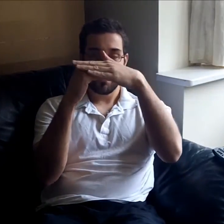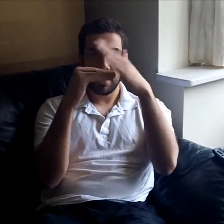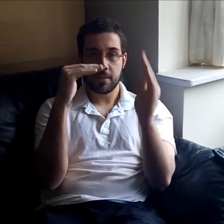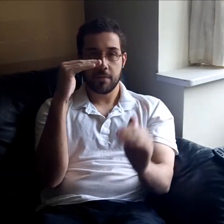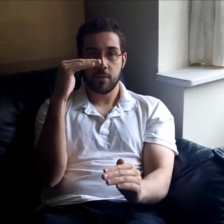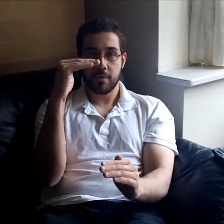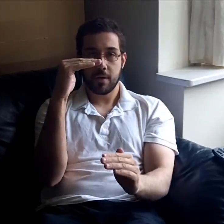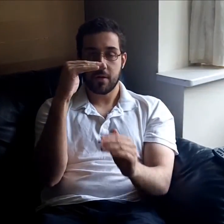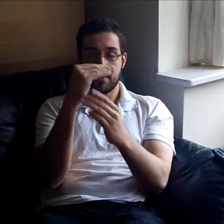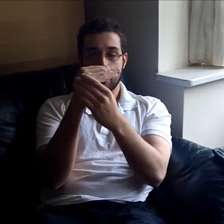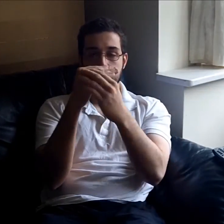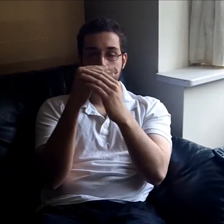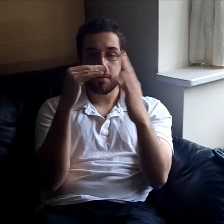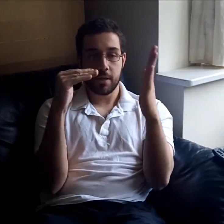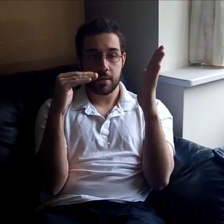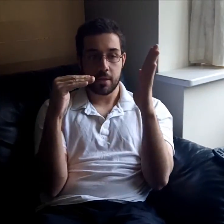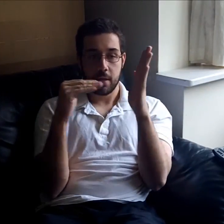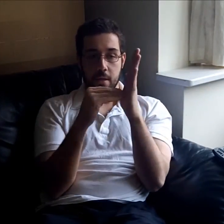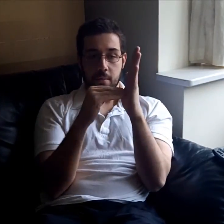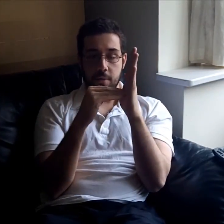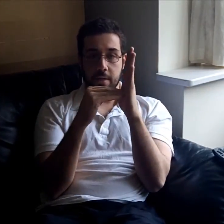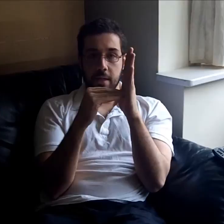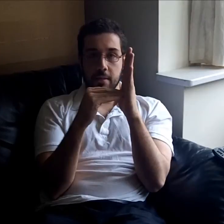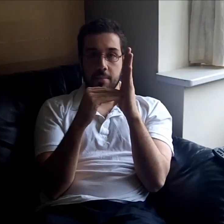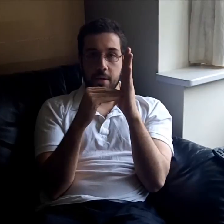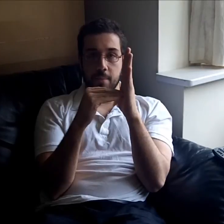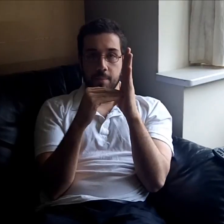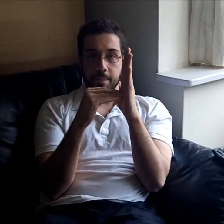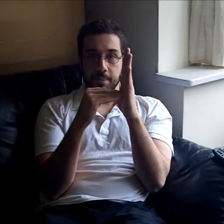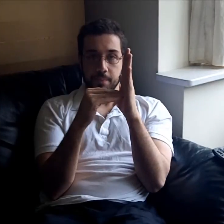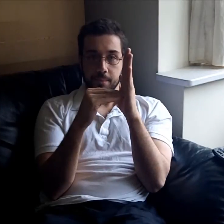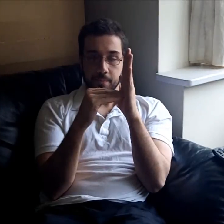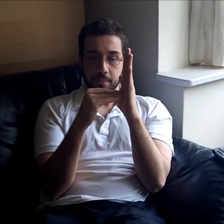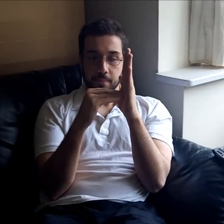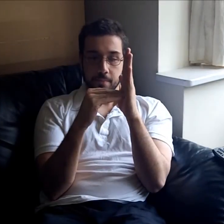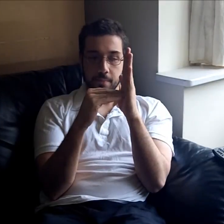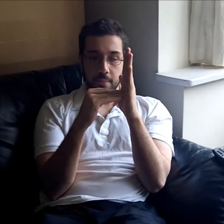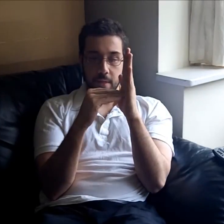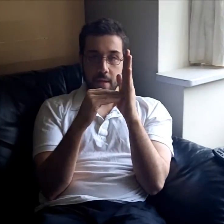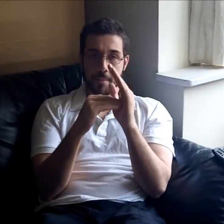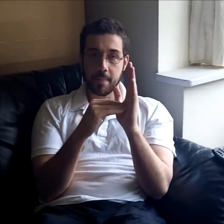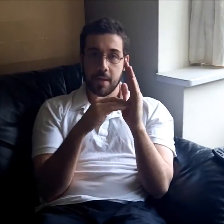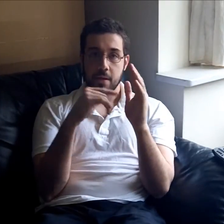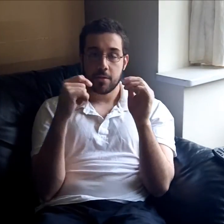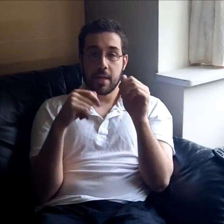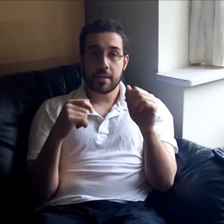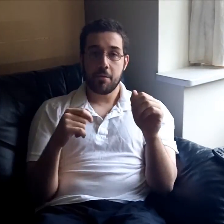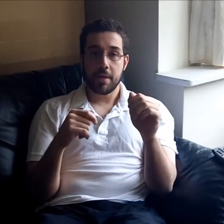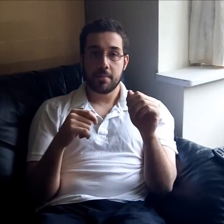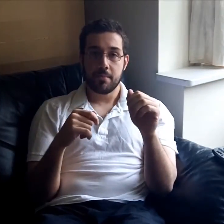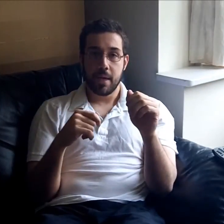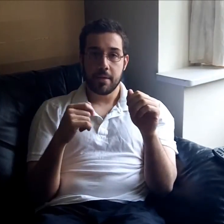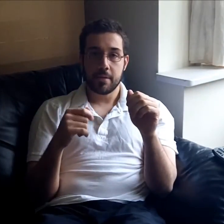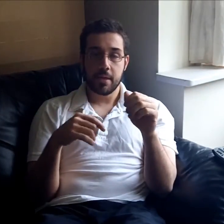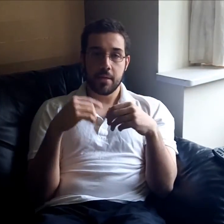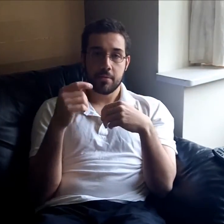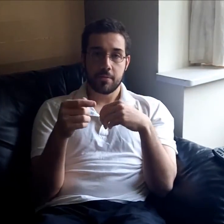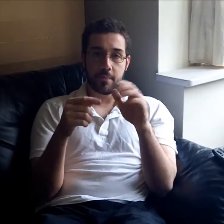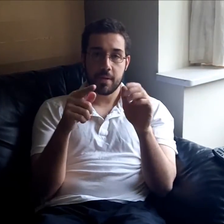bent at 90 degrees, pressed against the palm. Yeah, so that's our A to Z from this